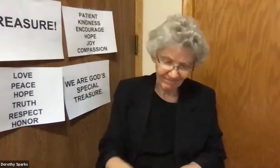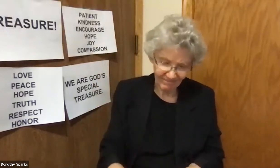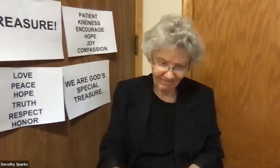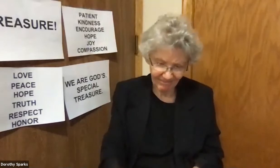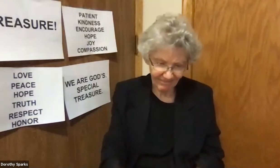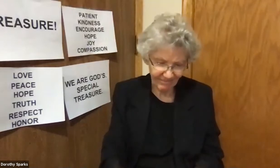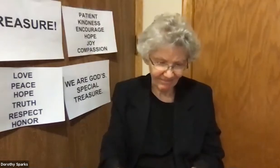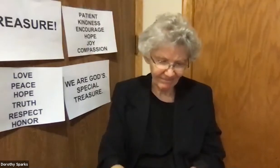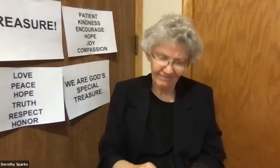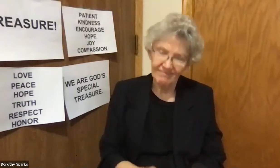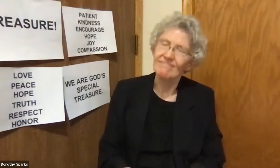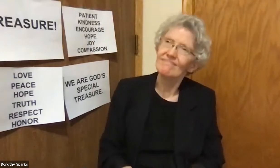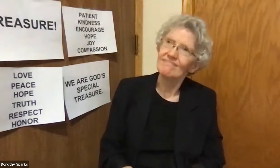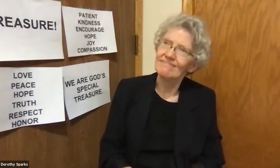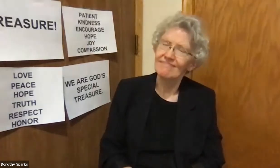we need.